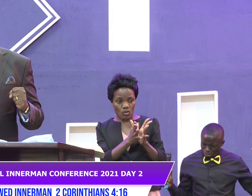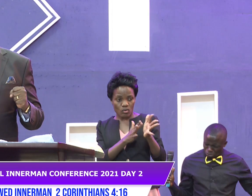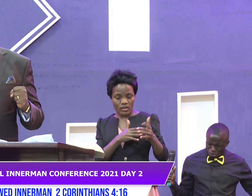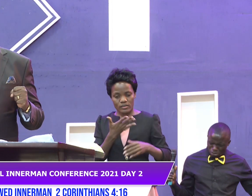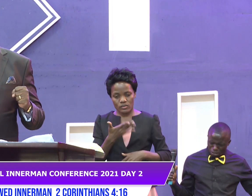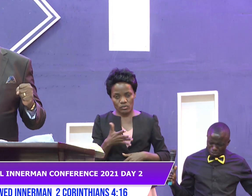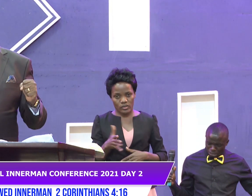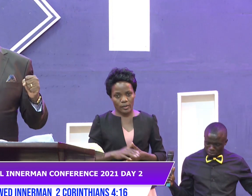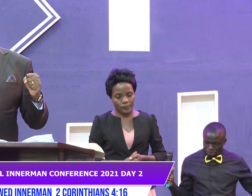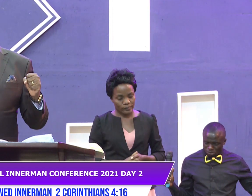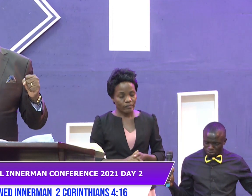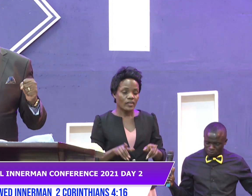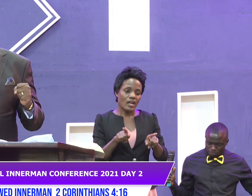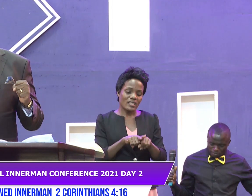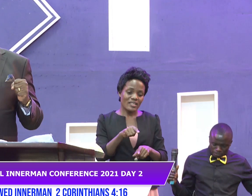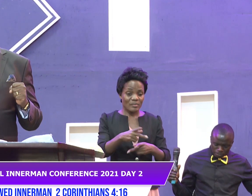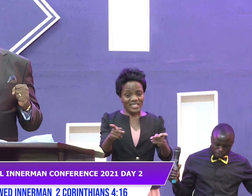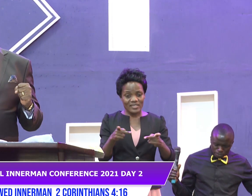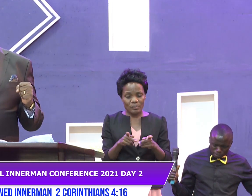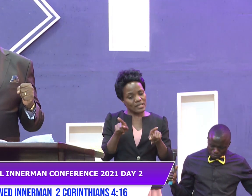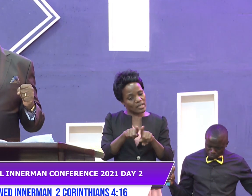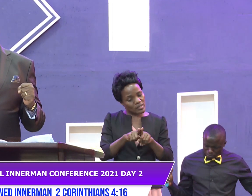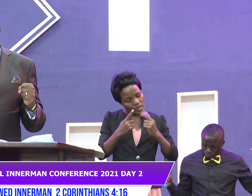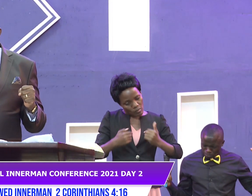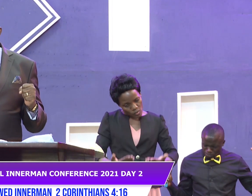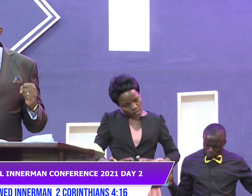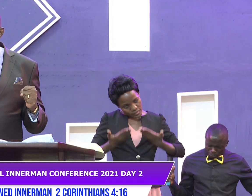from us. And we